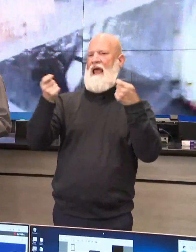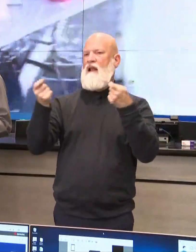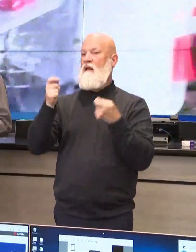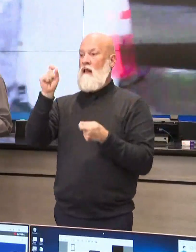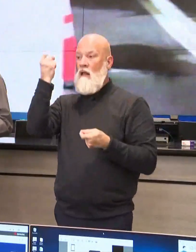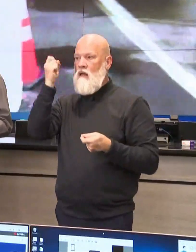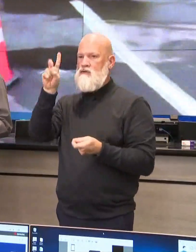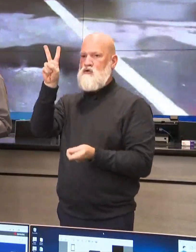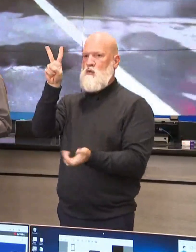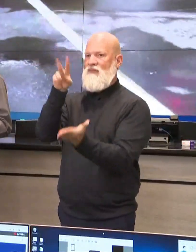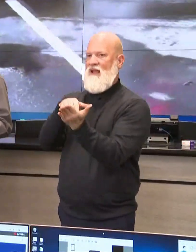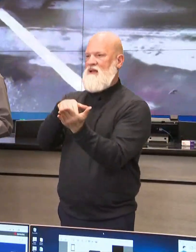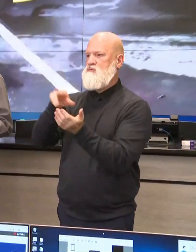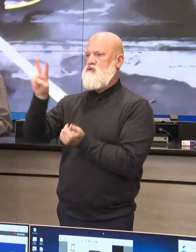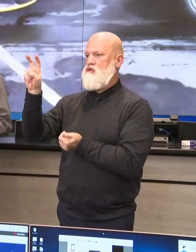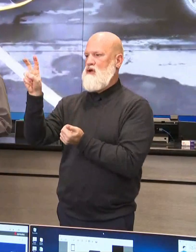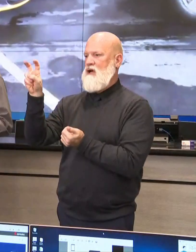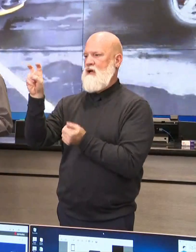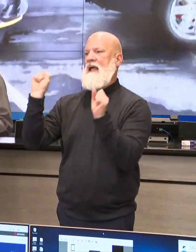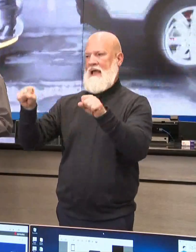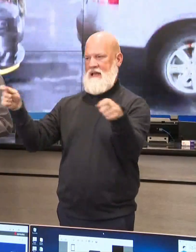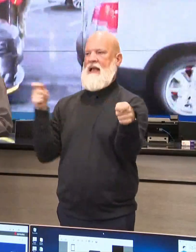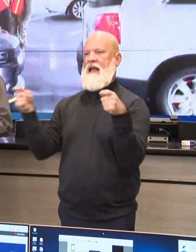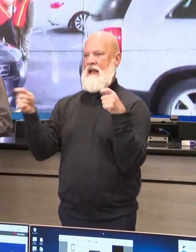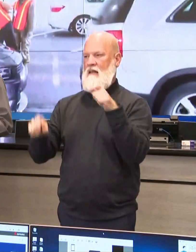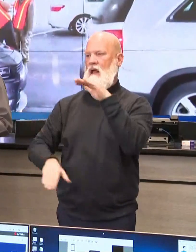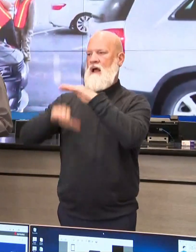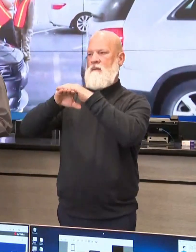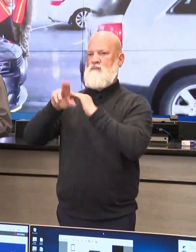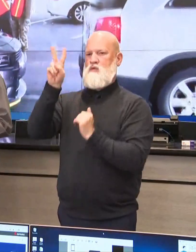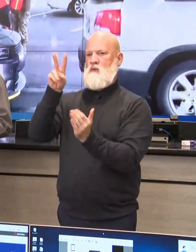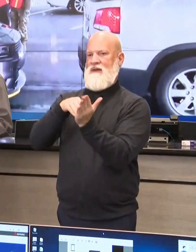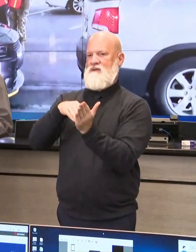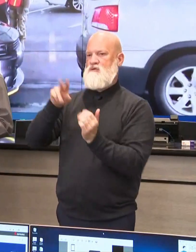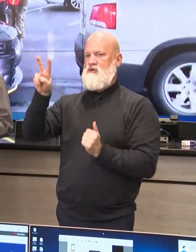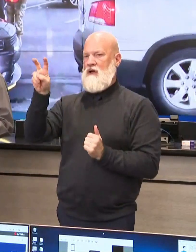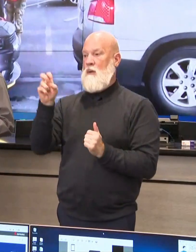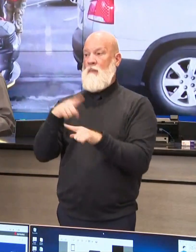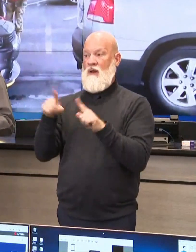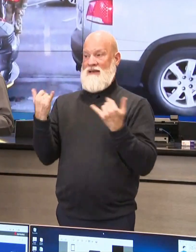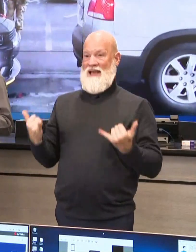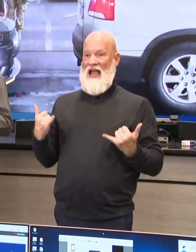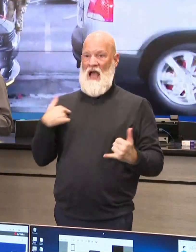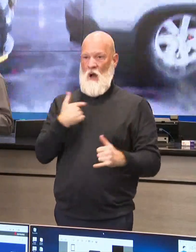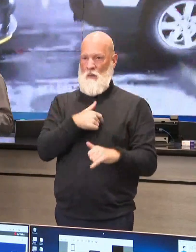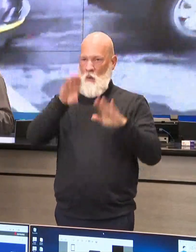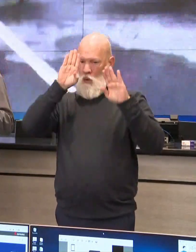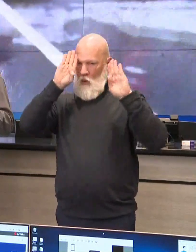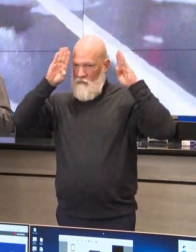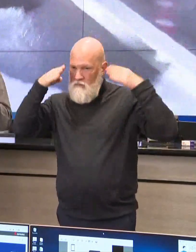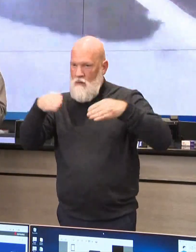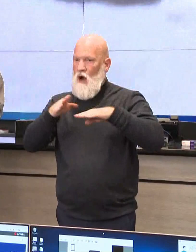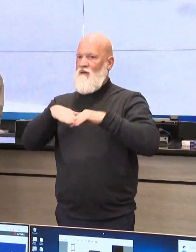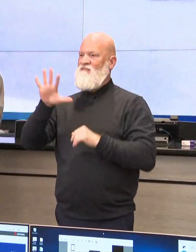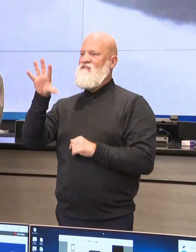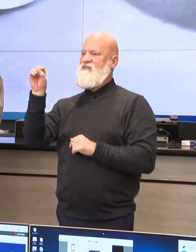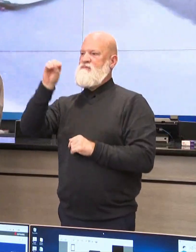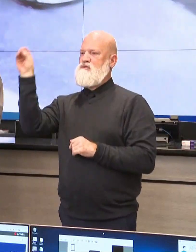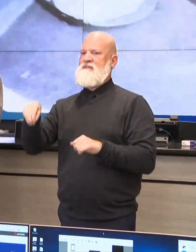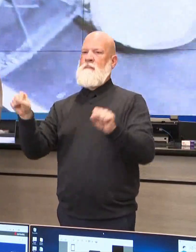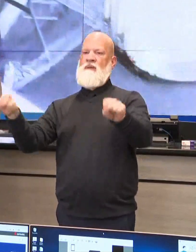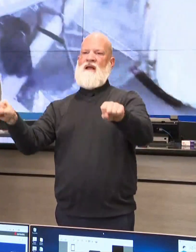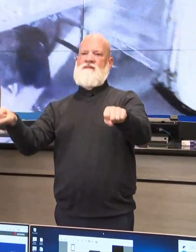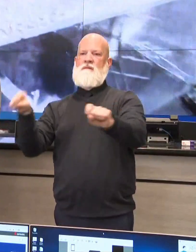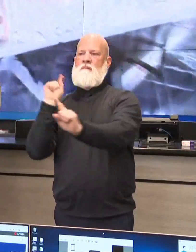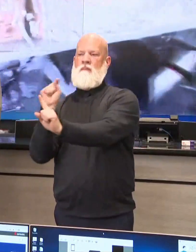weeks. We have the ability to step up that manpower allocation as need be, but the goal is so once you complete